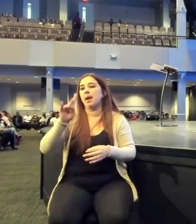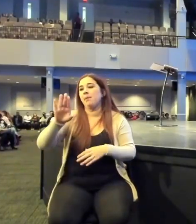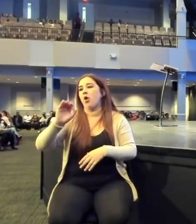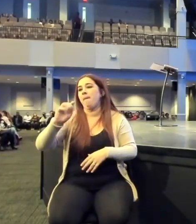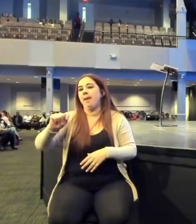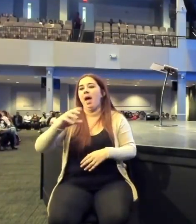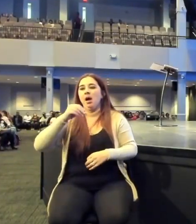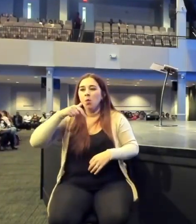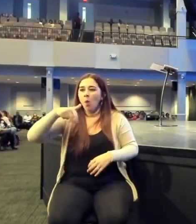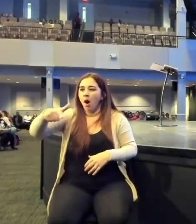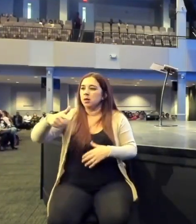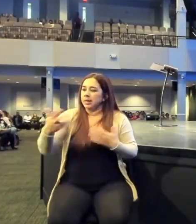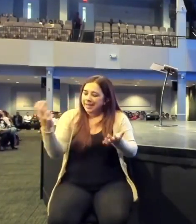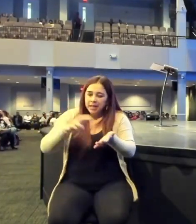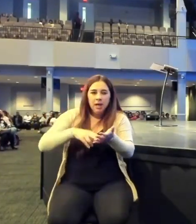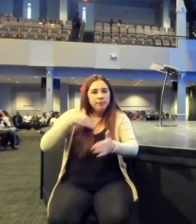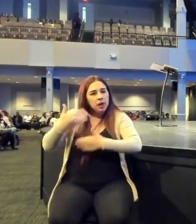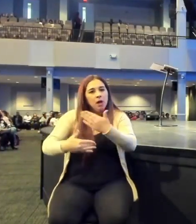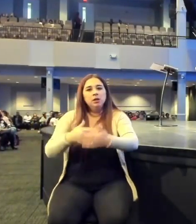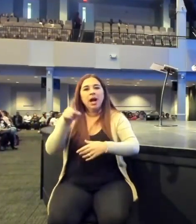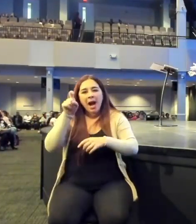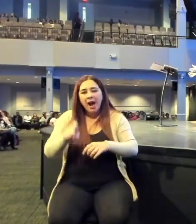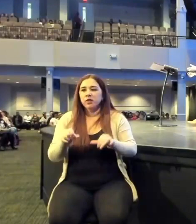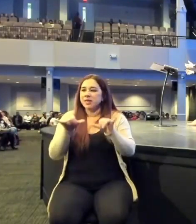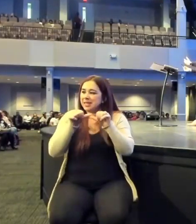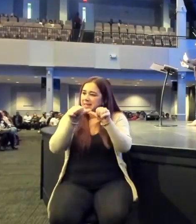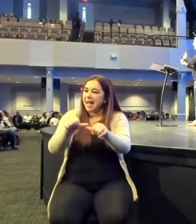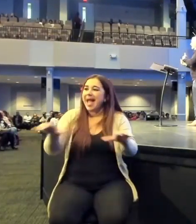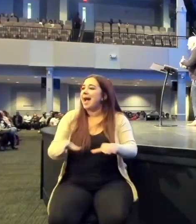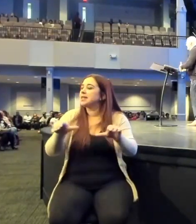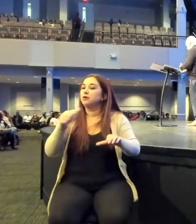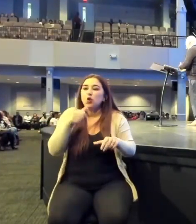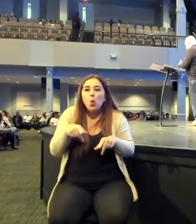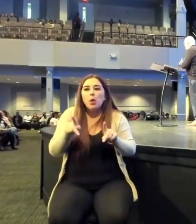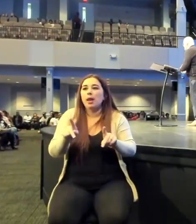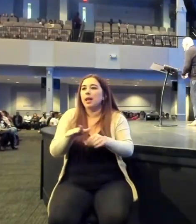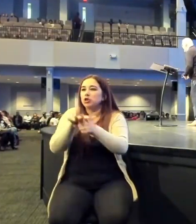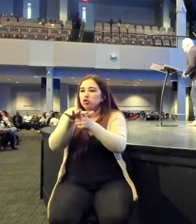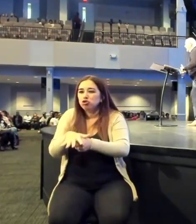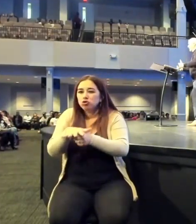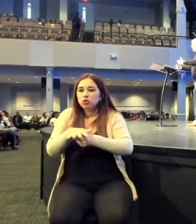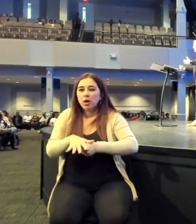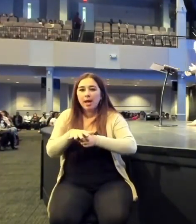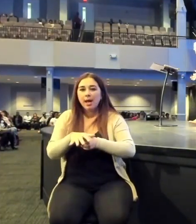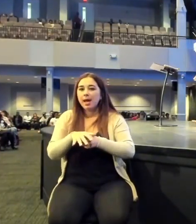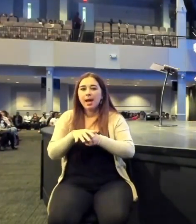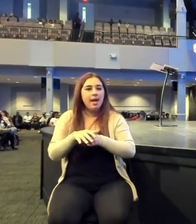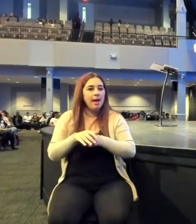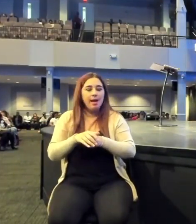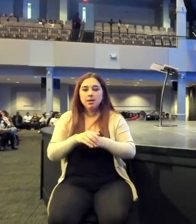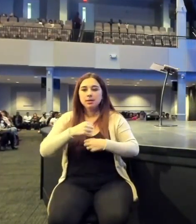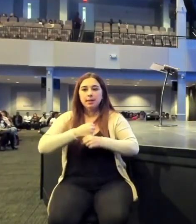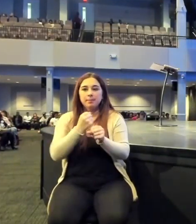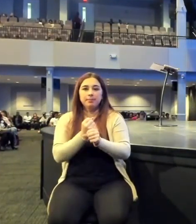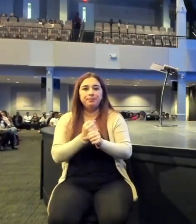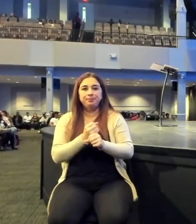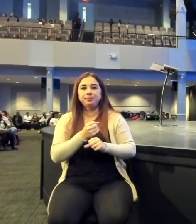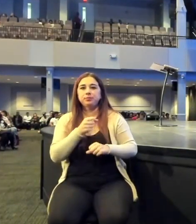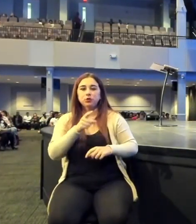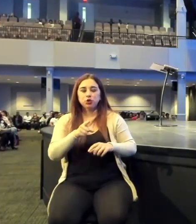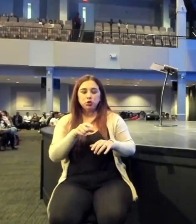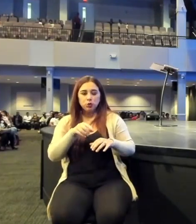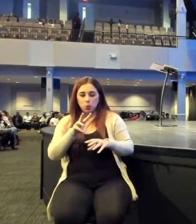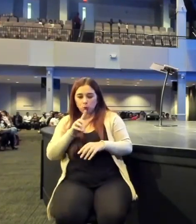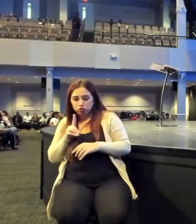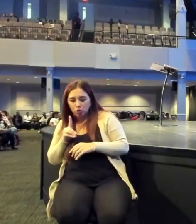your mat and walk. You've got to stay active. Don't let stress and distress pull you into inactivity